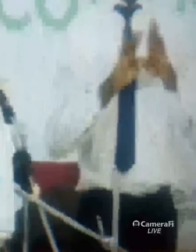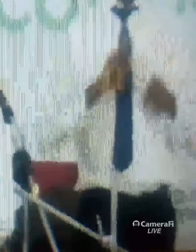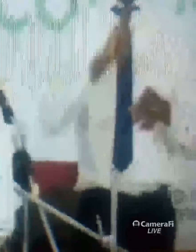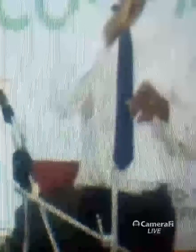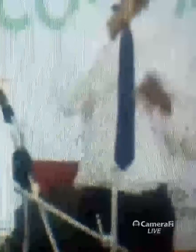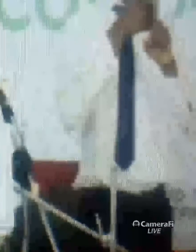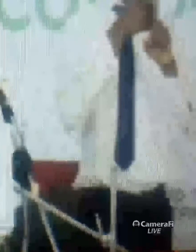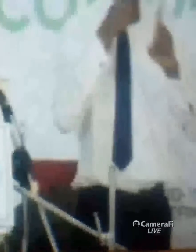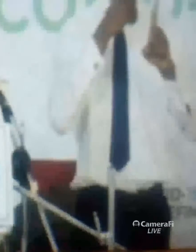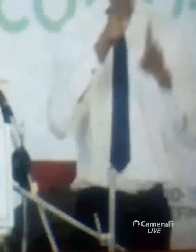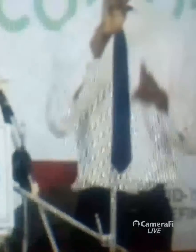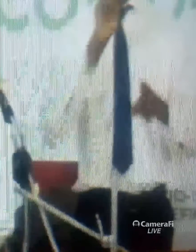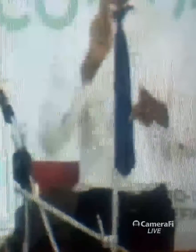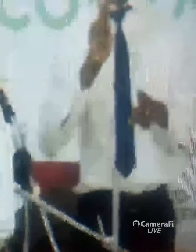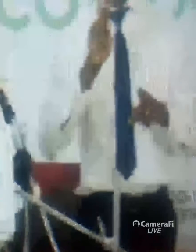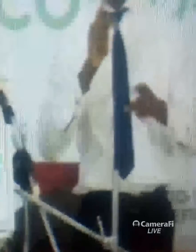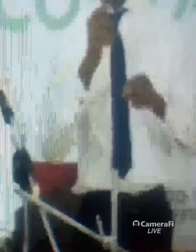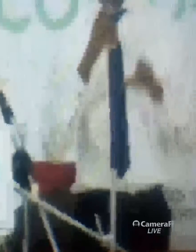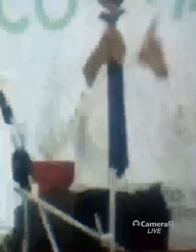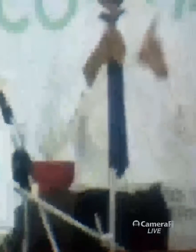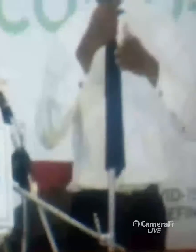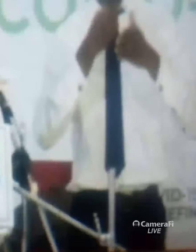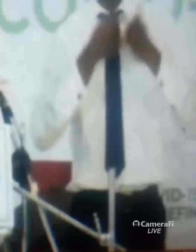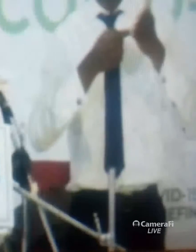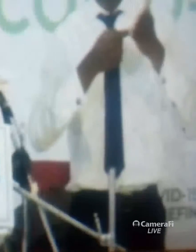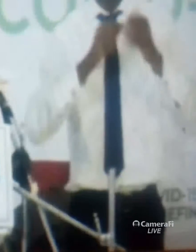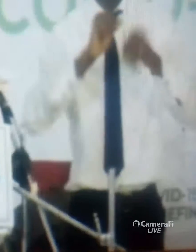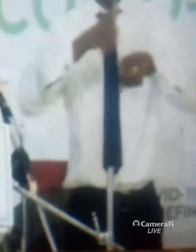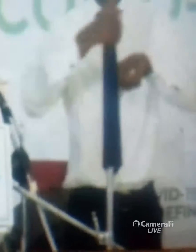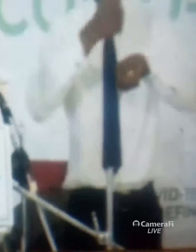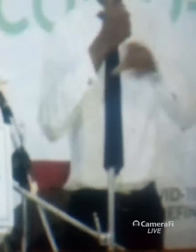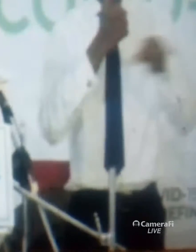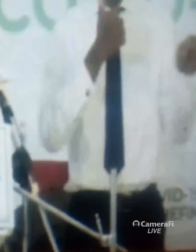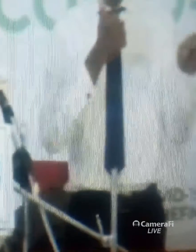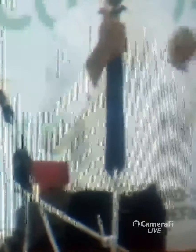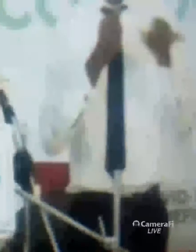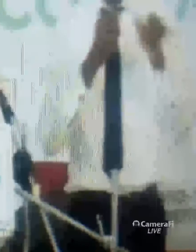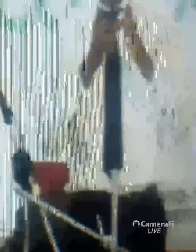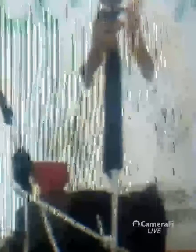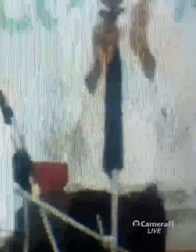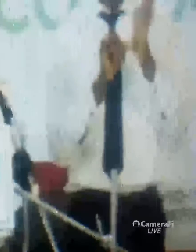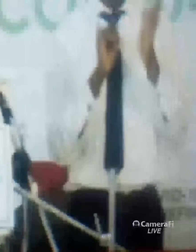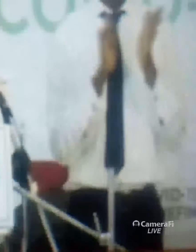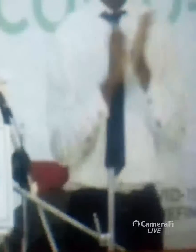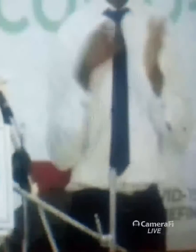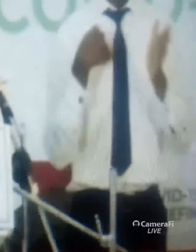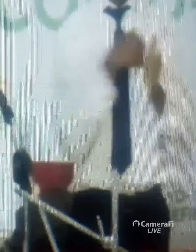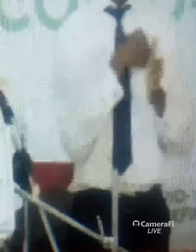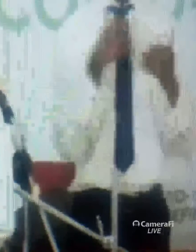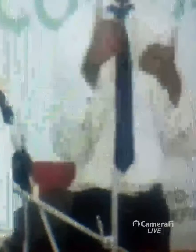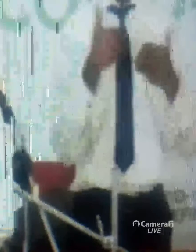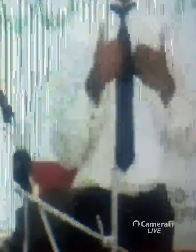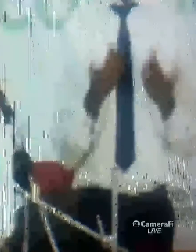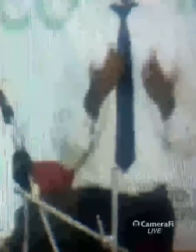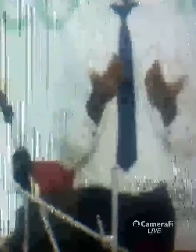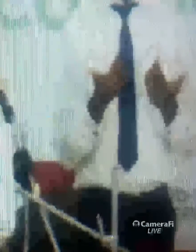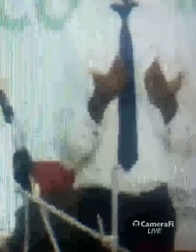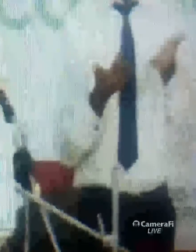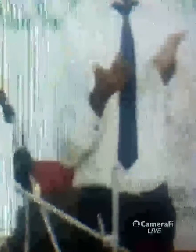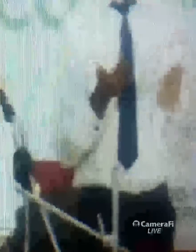do? They implemented the very same policies that we've had for more than